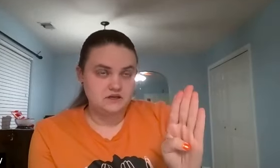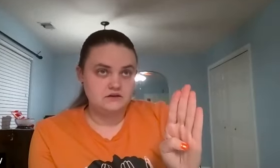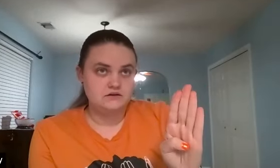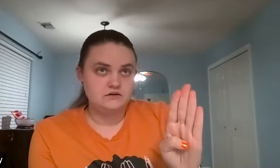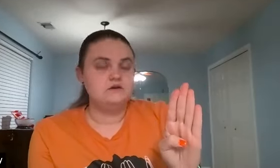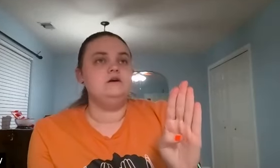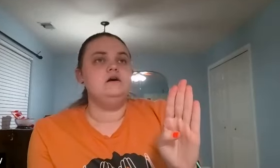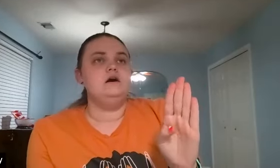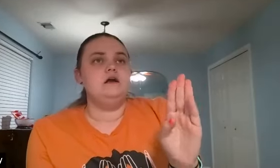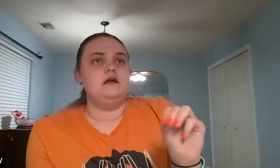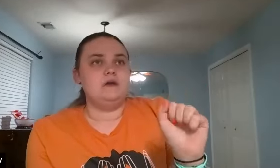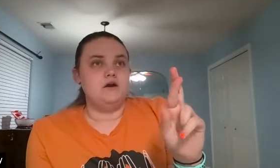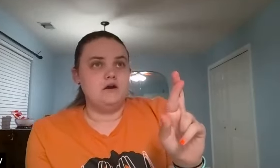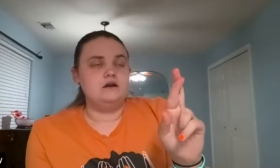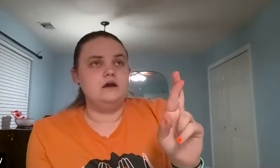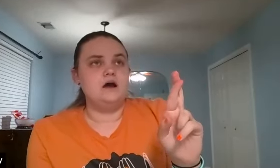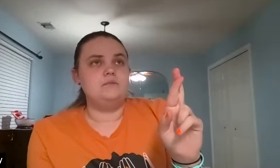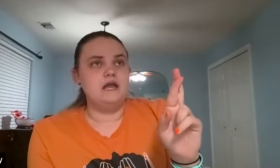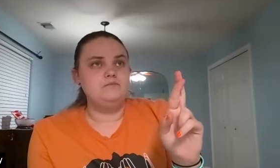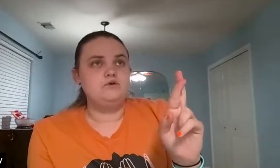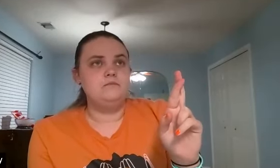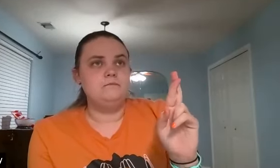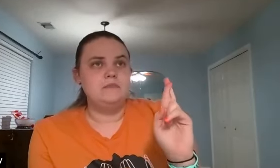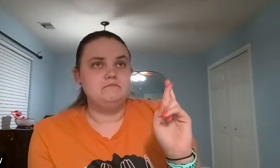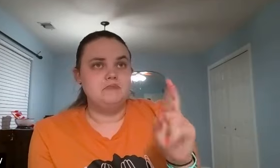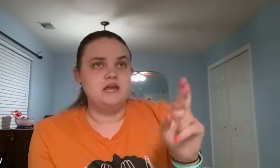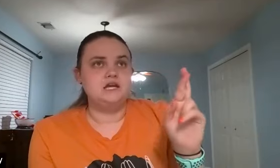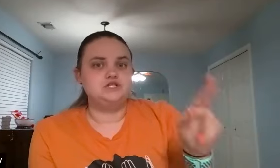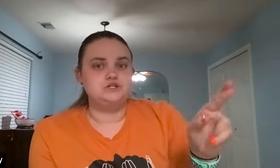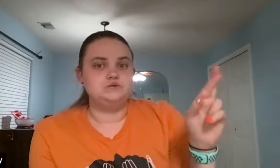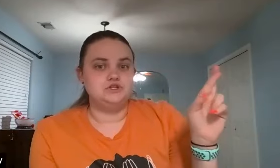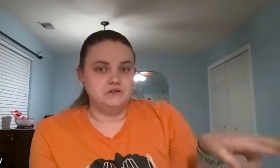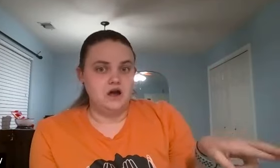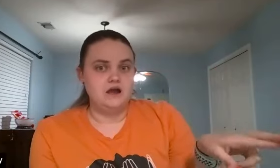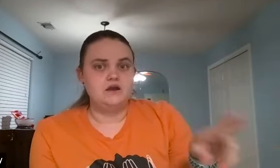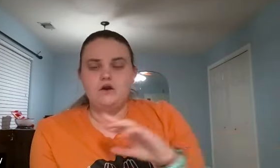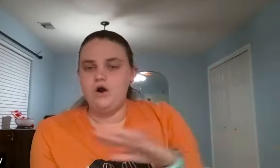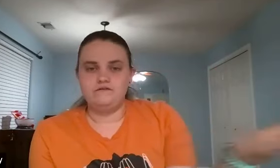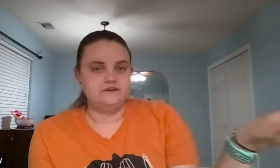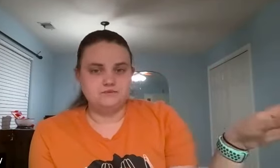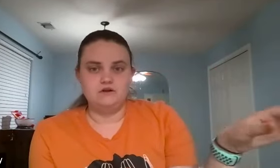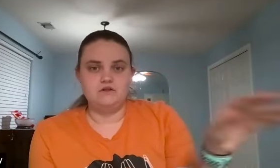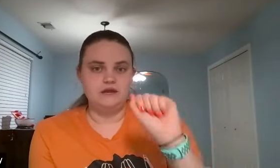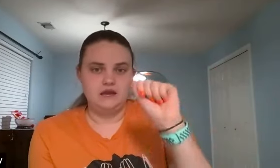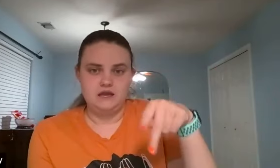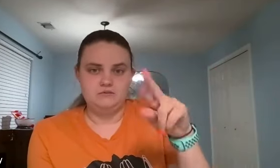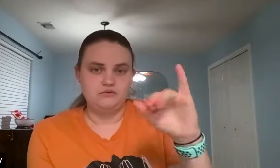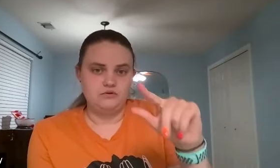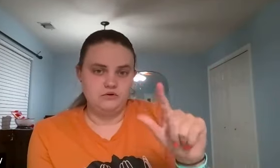FEB, MAR. April and May, June, July are all finger spelled all the way.